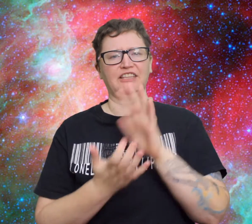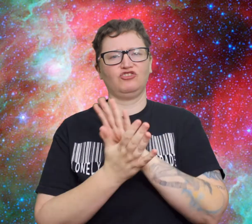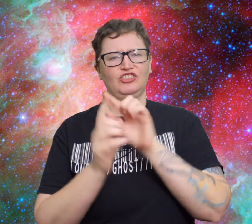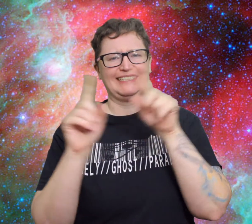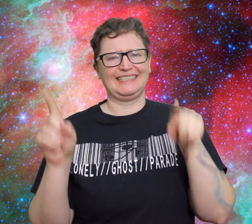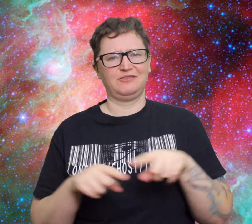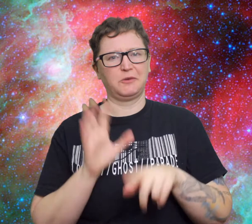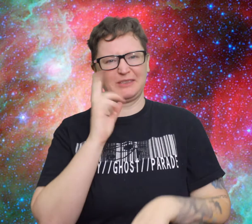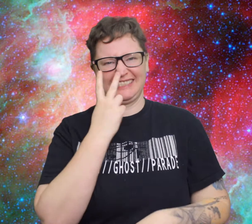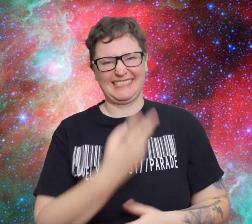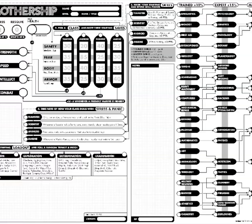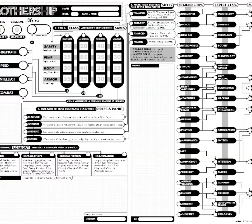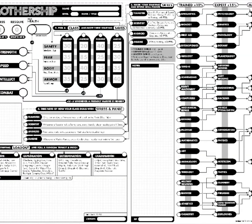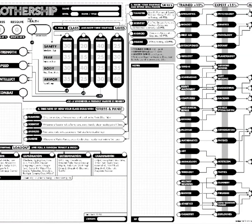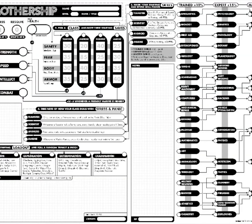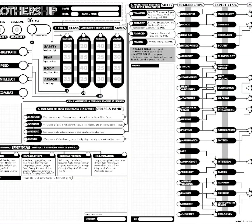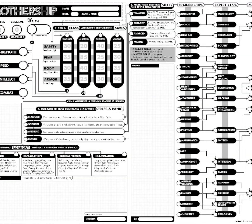when you make the character sheet, as you see here,